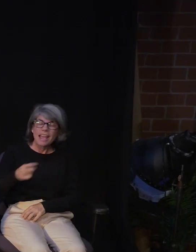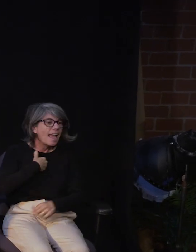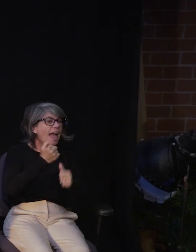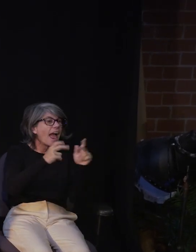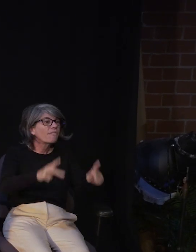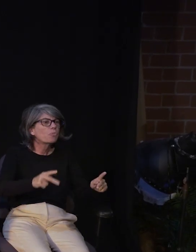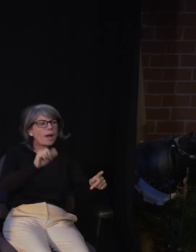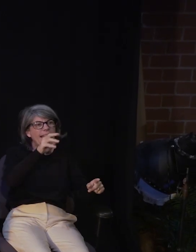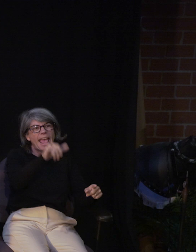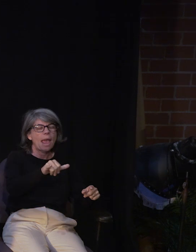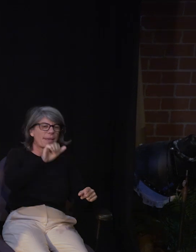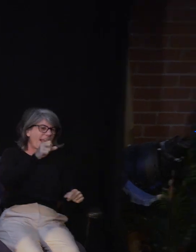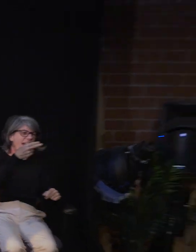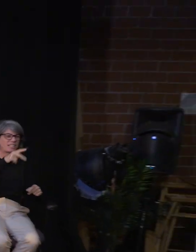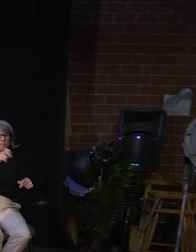Everyone, Amy Yasbeck!